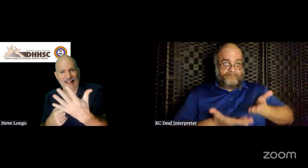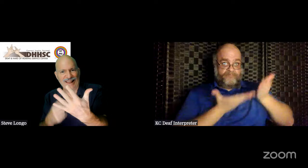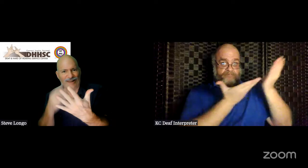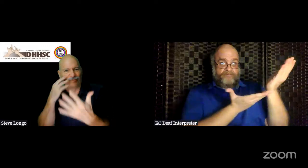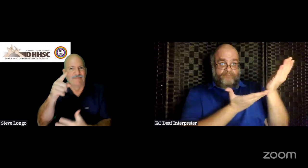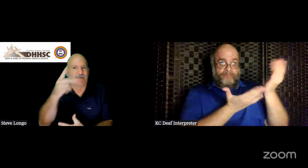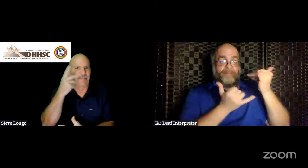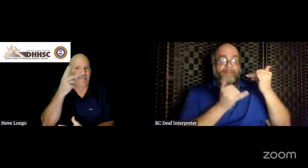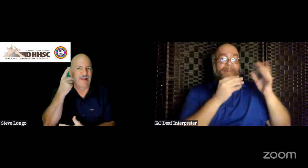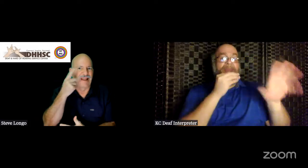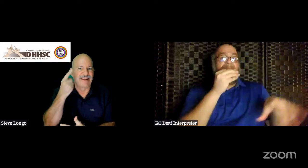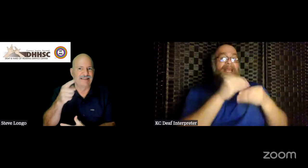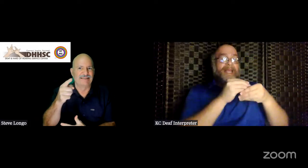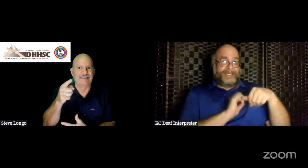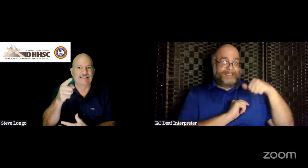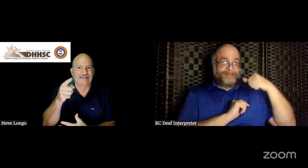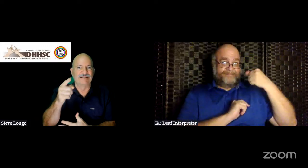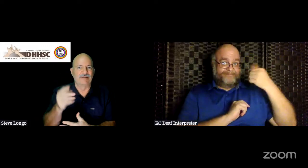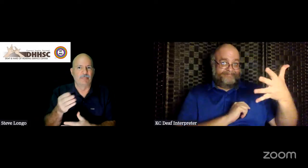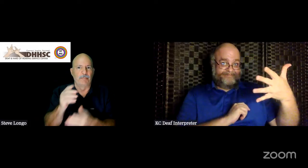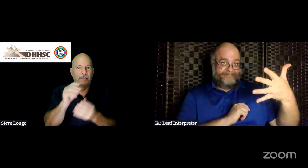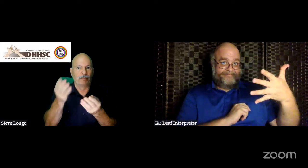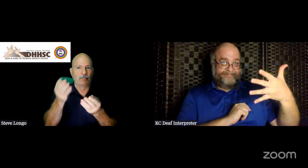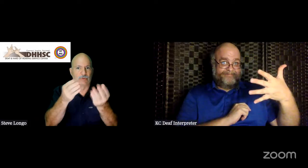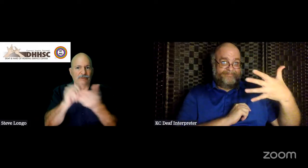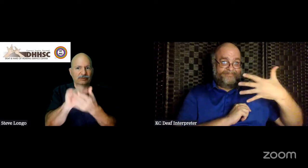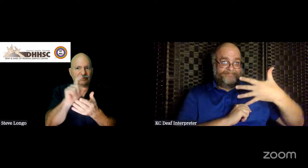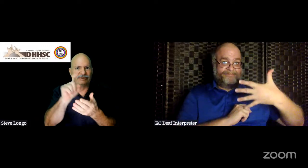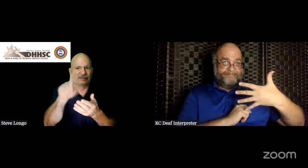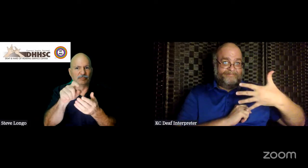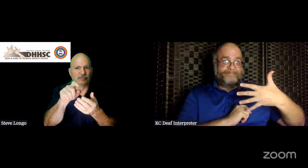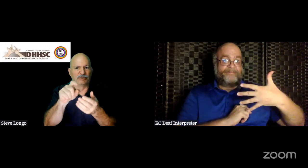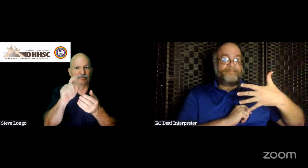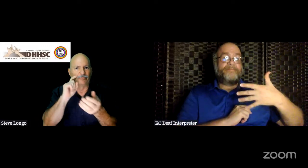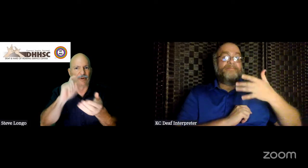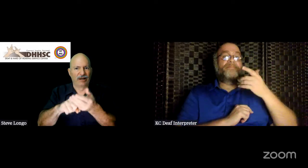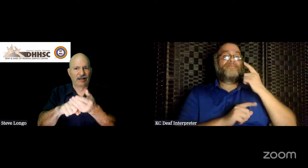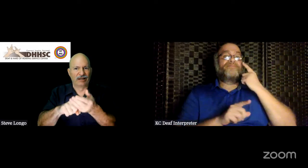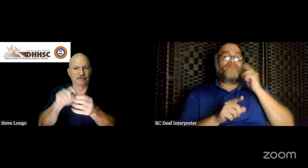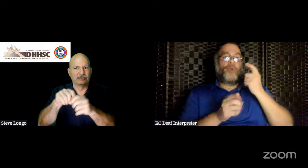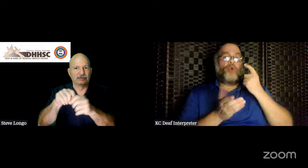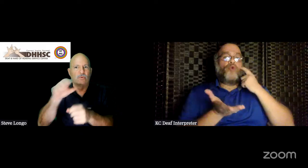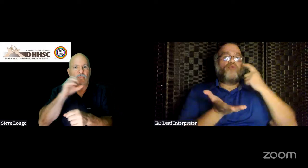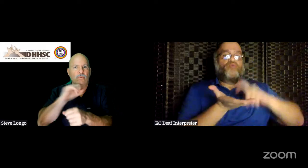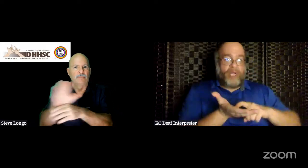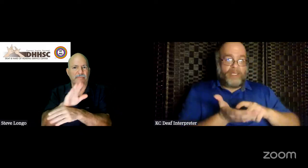We have 4 motions, and we're adding a 5th.